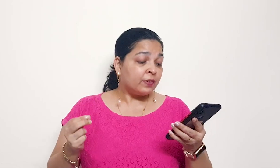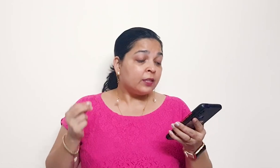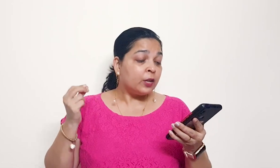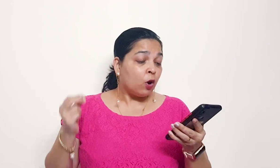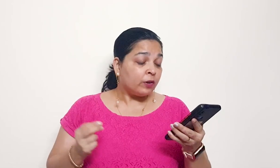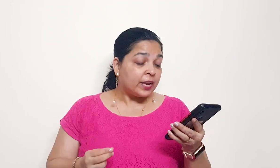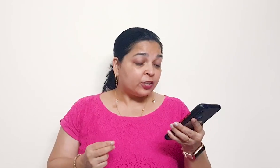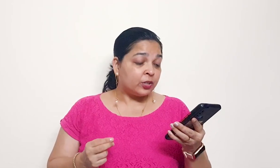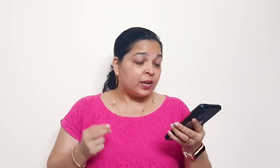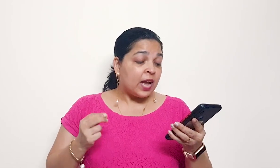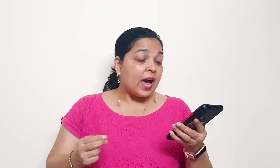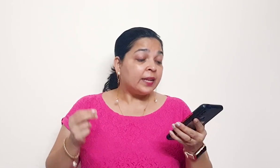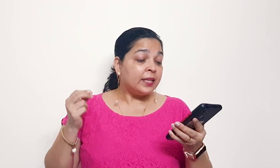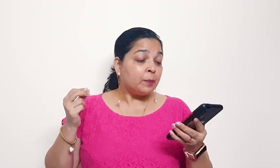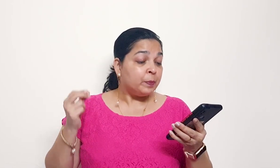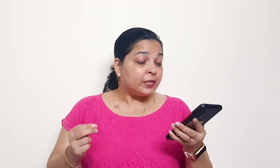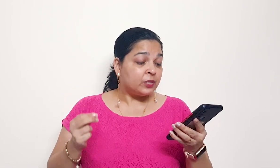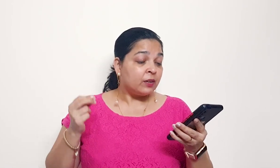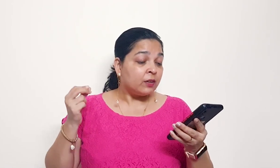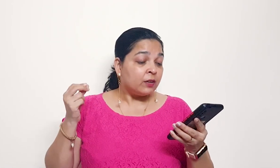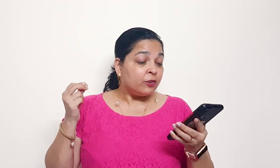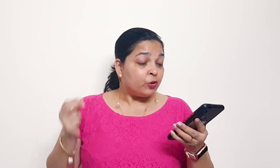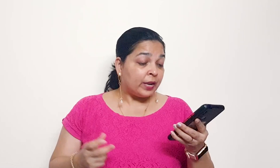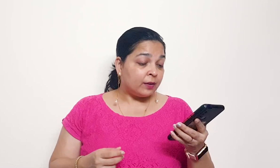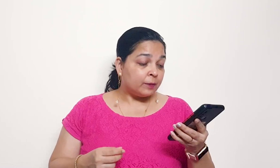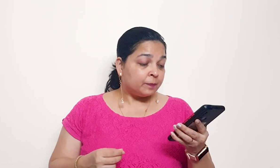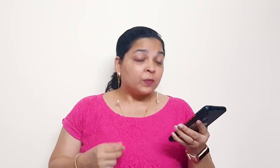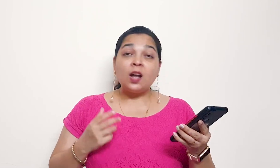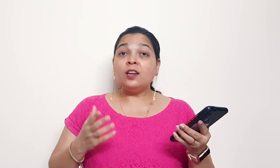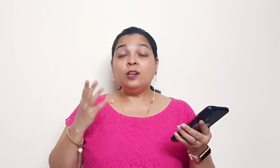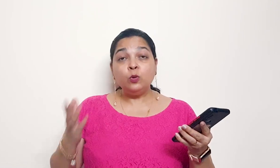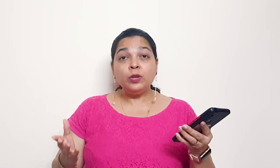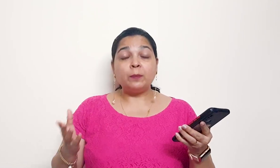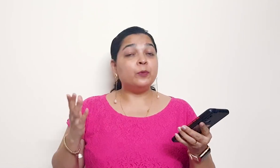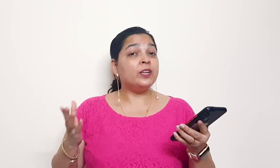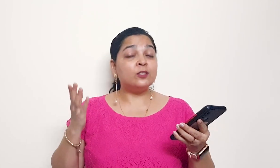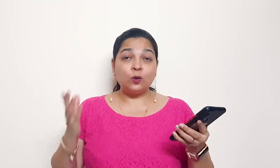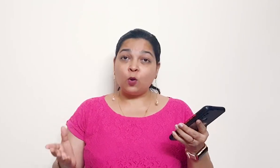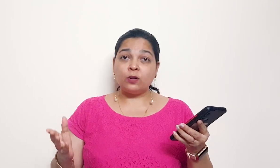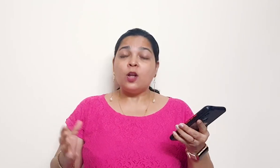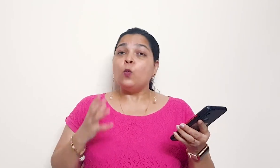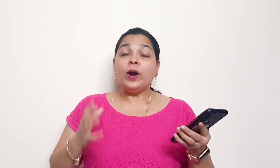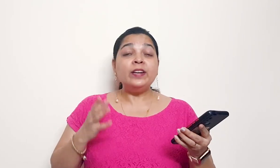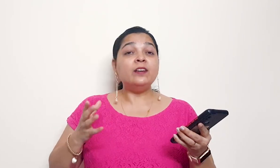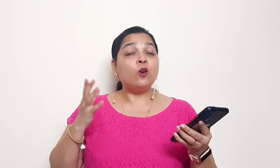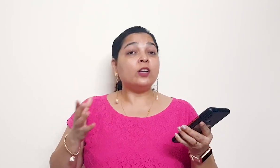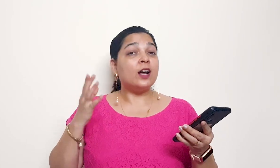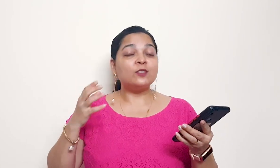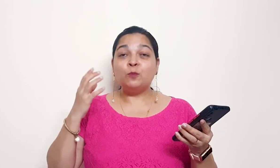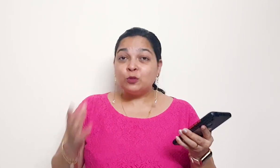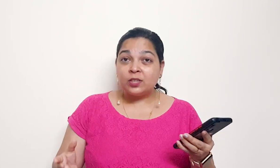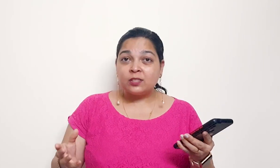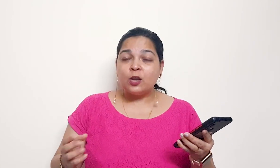shalt give the congregation and their beast drink." Hallelujah. Praise the Lord. Why did